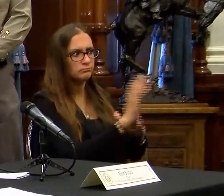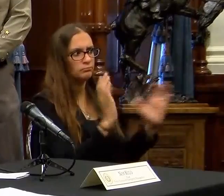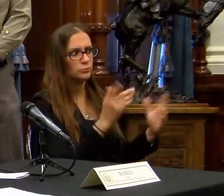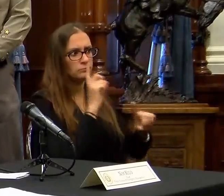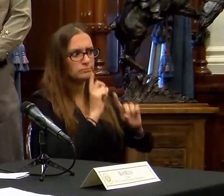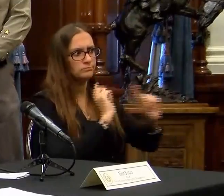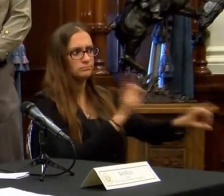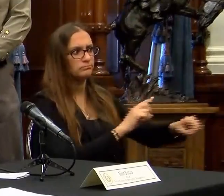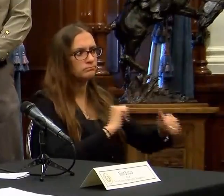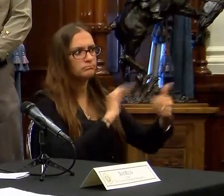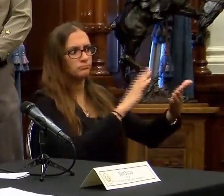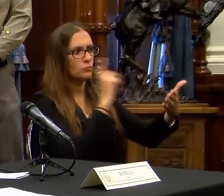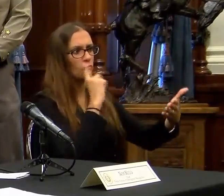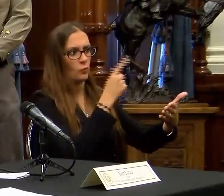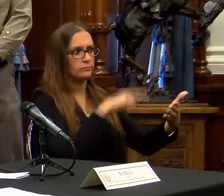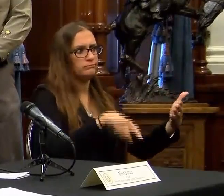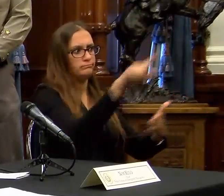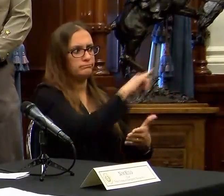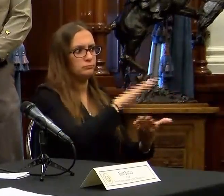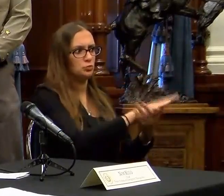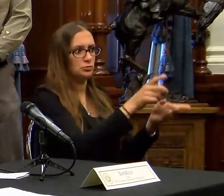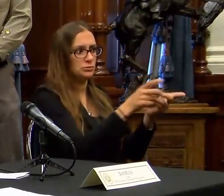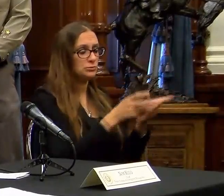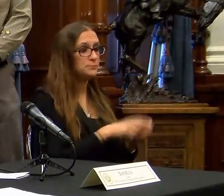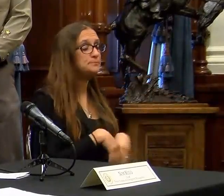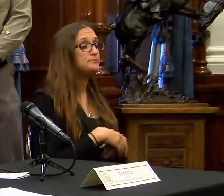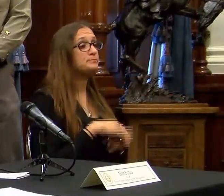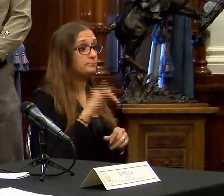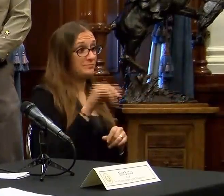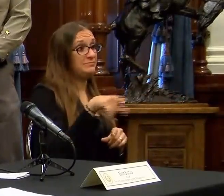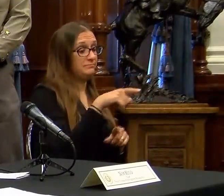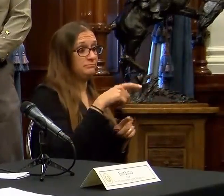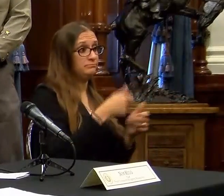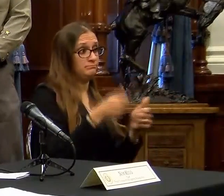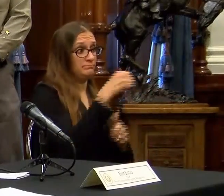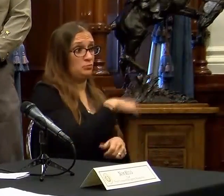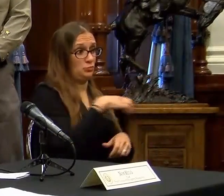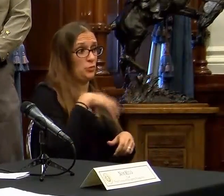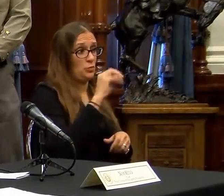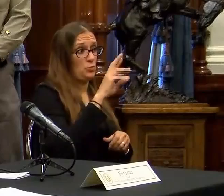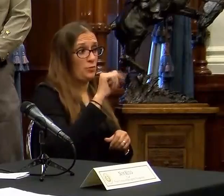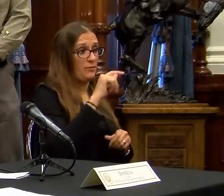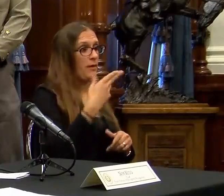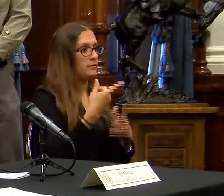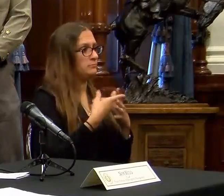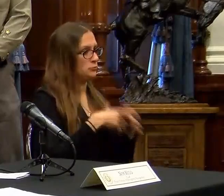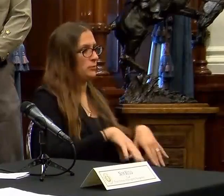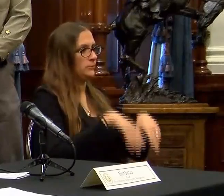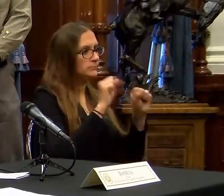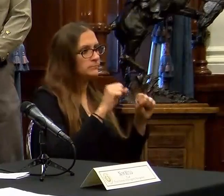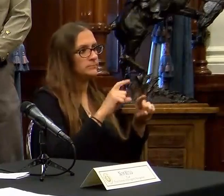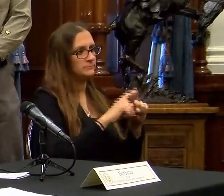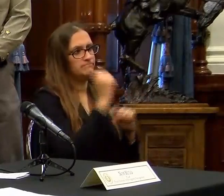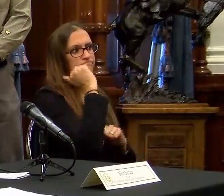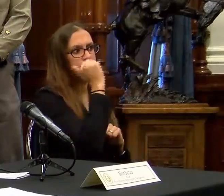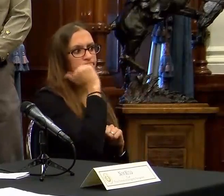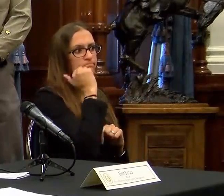response for any particular school district. Commissioner Morath has begun leading daily calls with